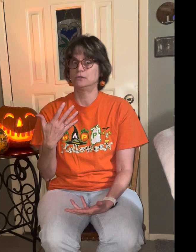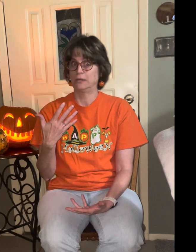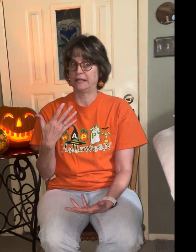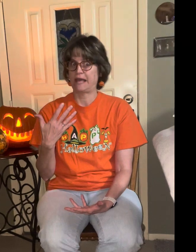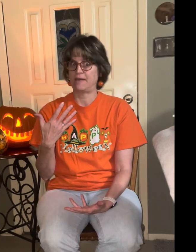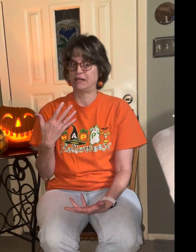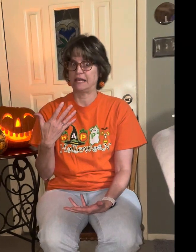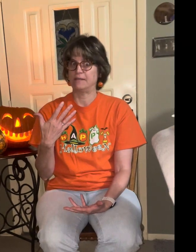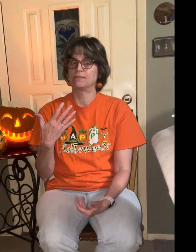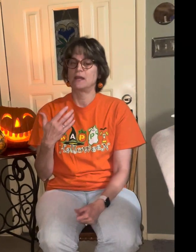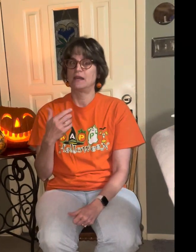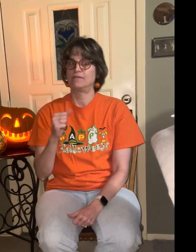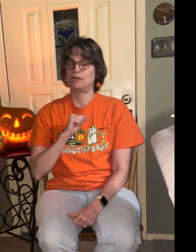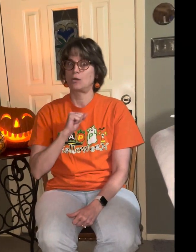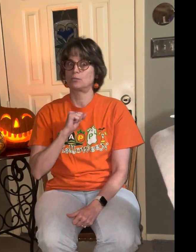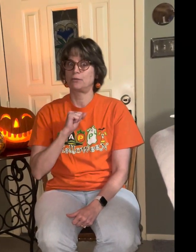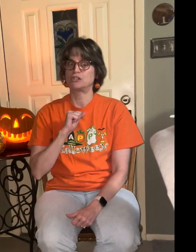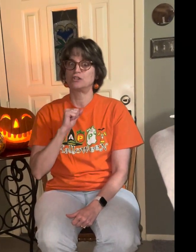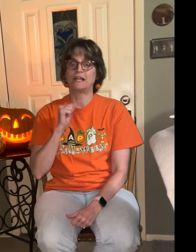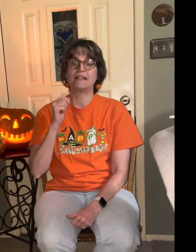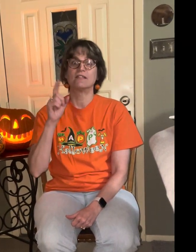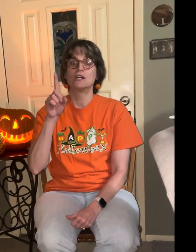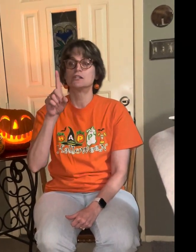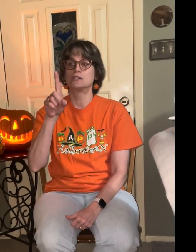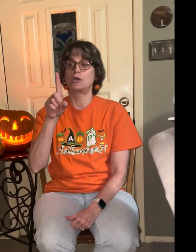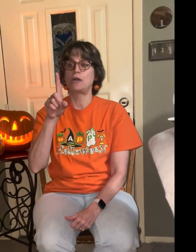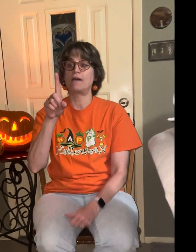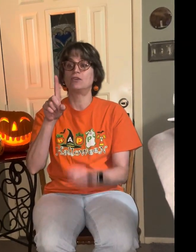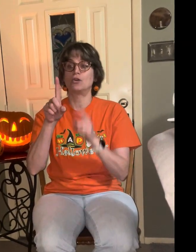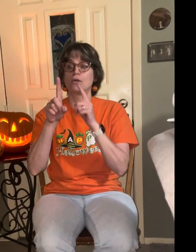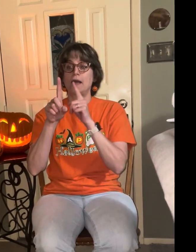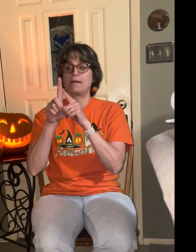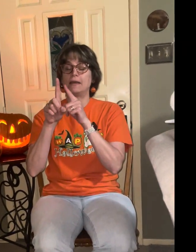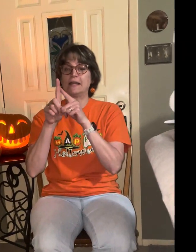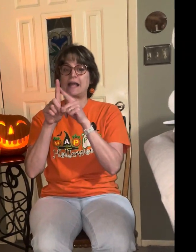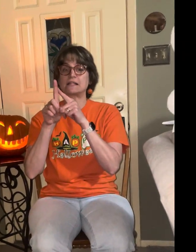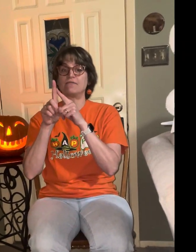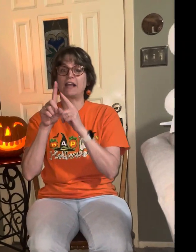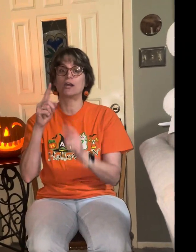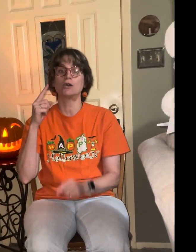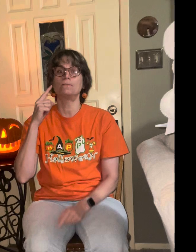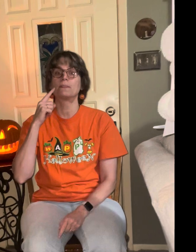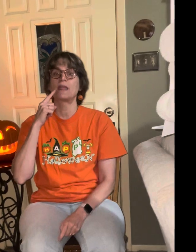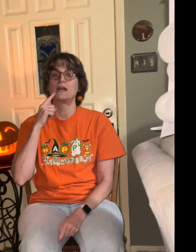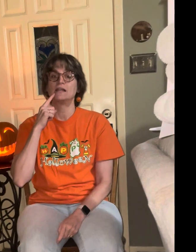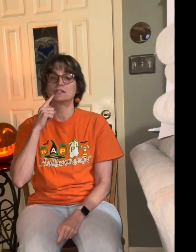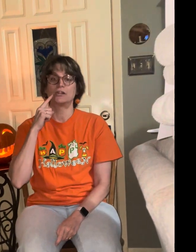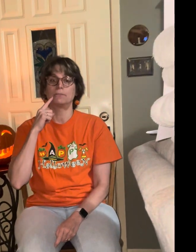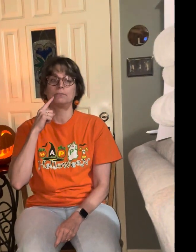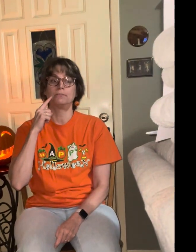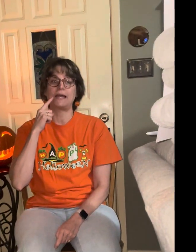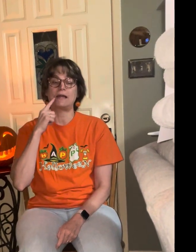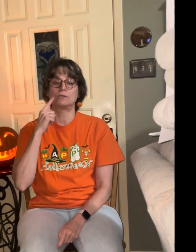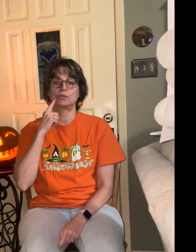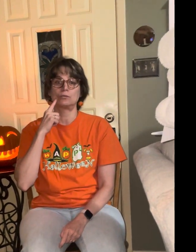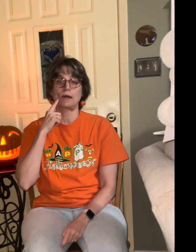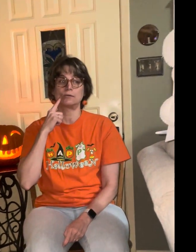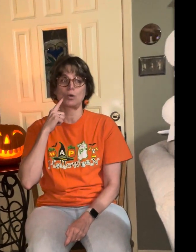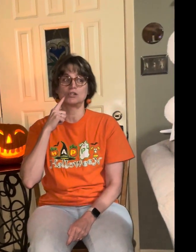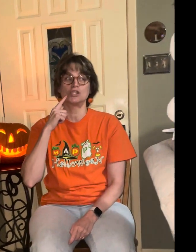get a cavity if you don't brush your teeth. So you have your index finger, it's going to be towards your